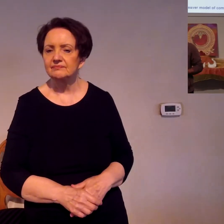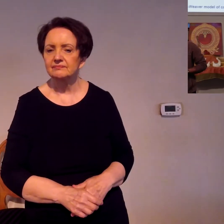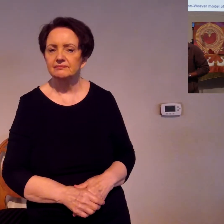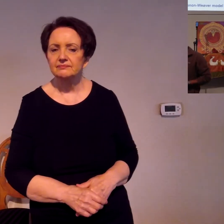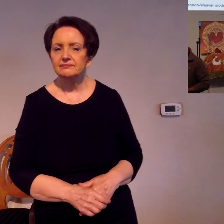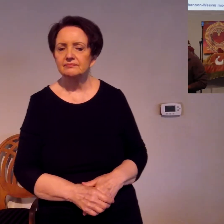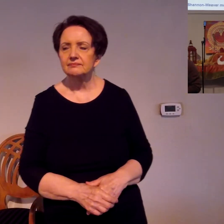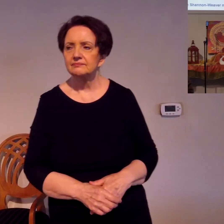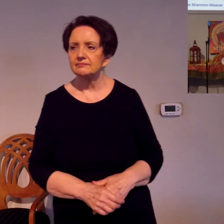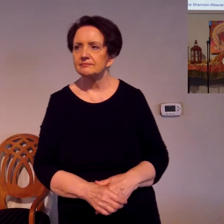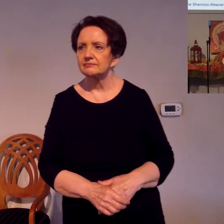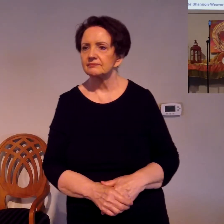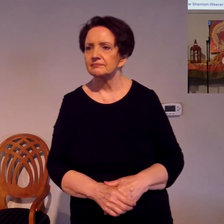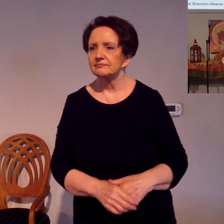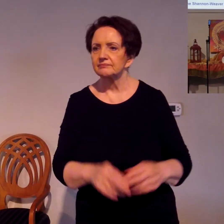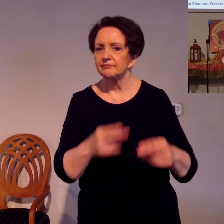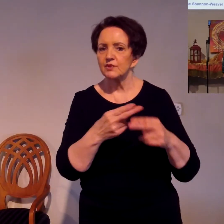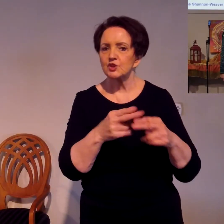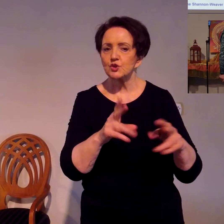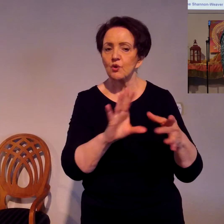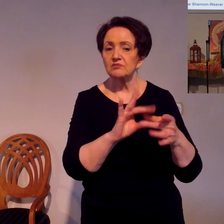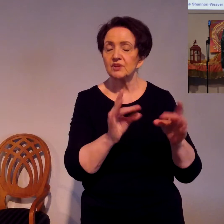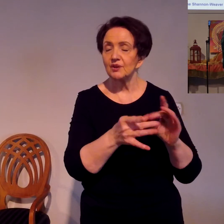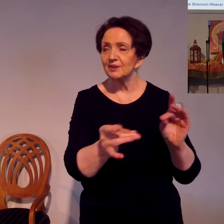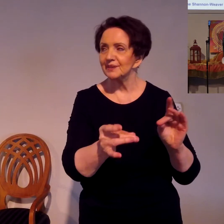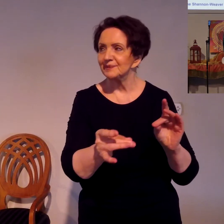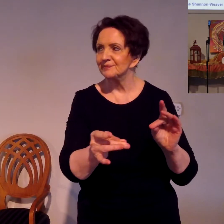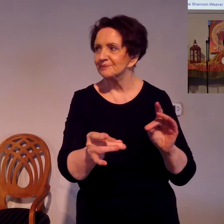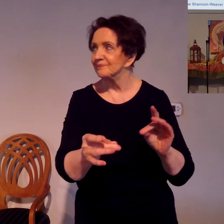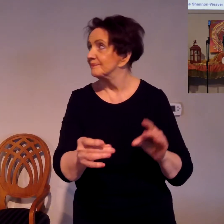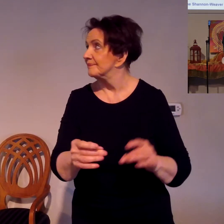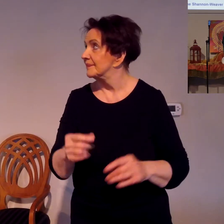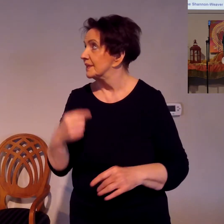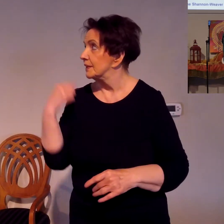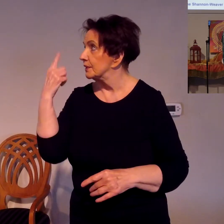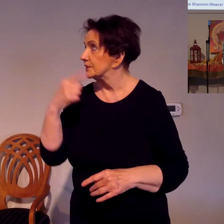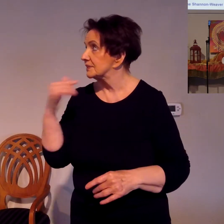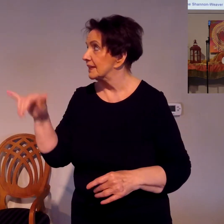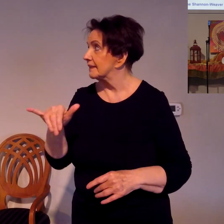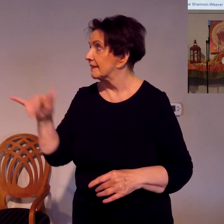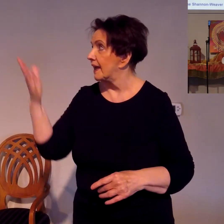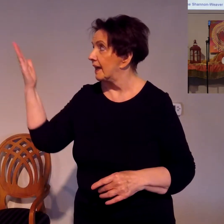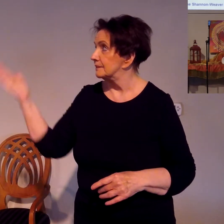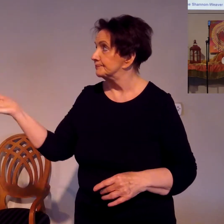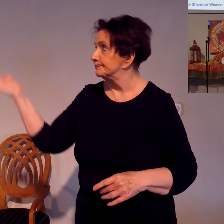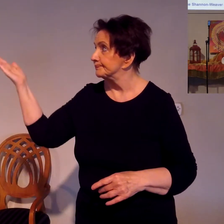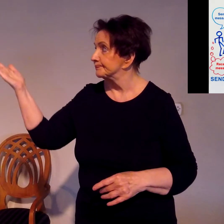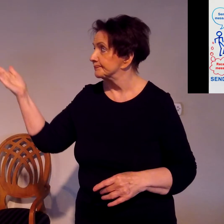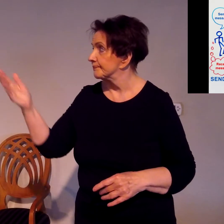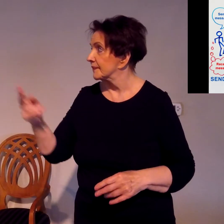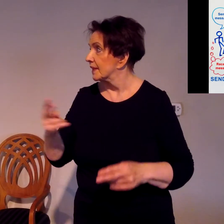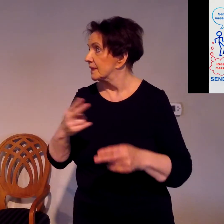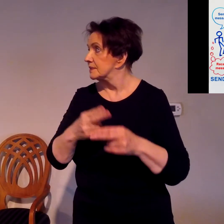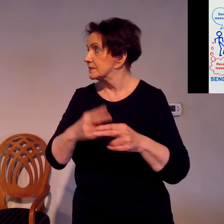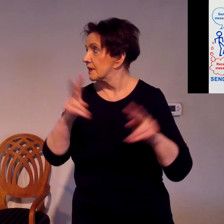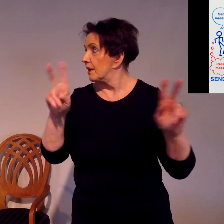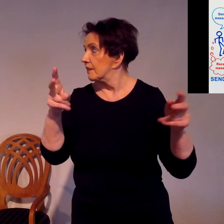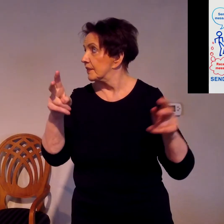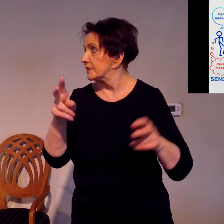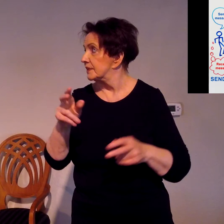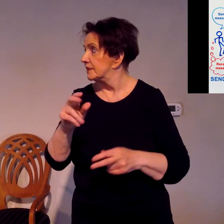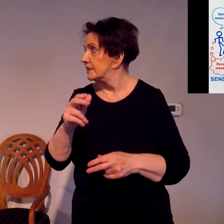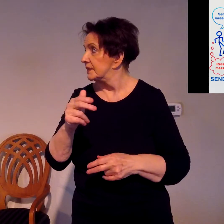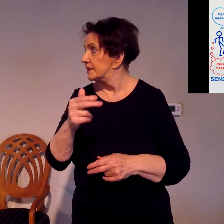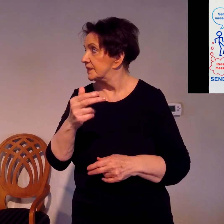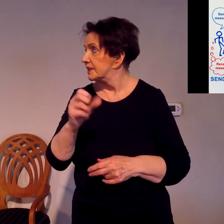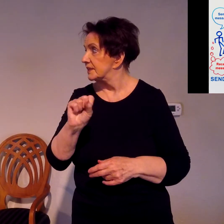So in the short form, that's what it looks like. This is called the Shannon Weaver model of communication.